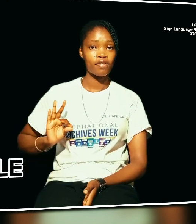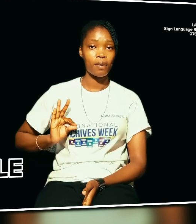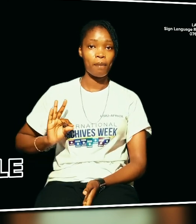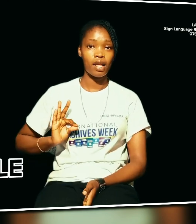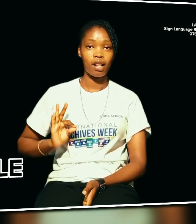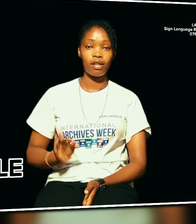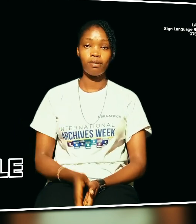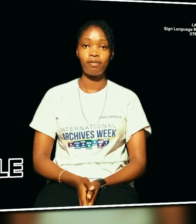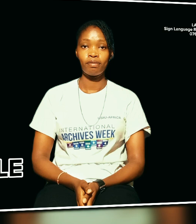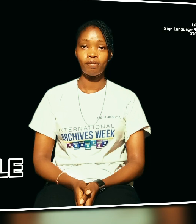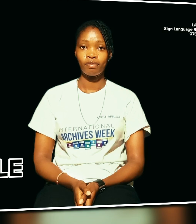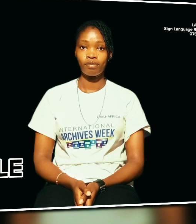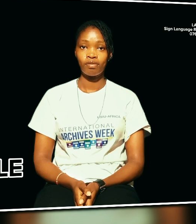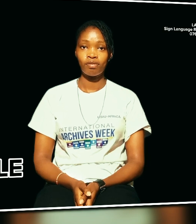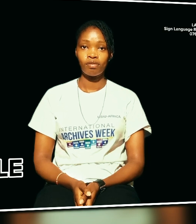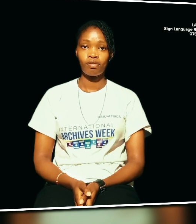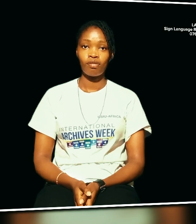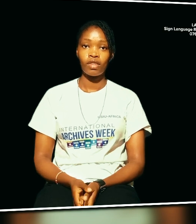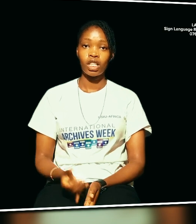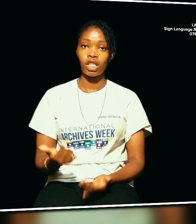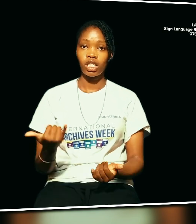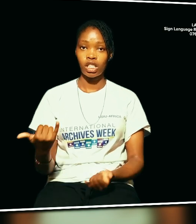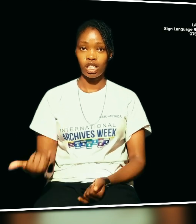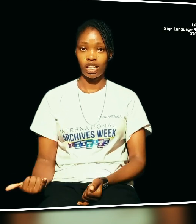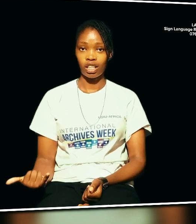Female. Young.